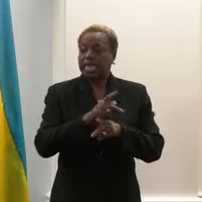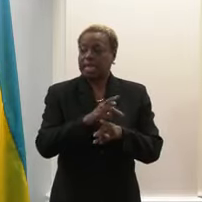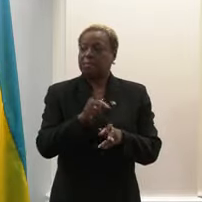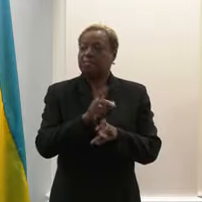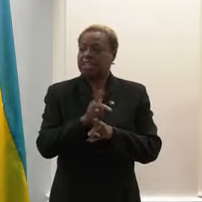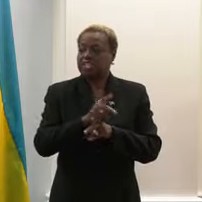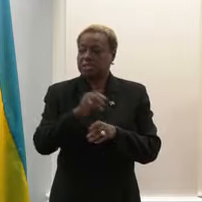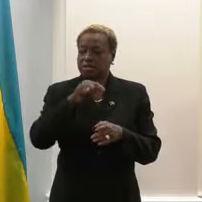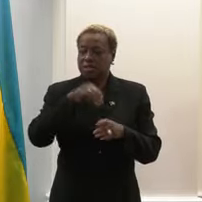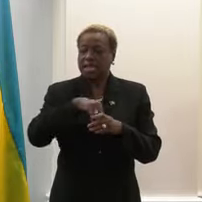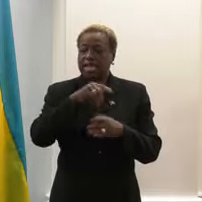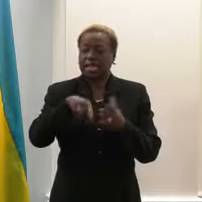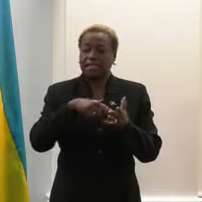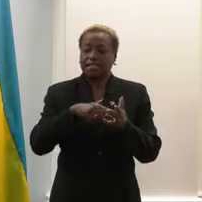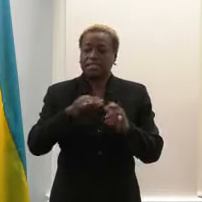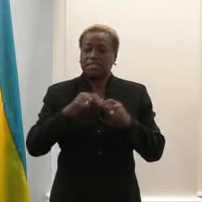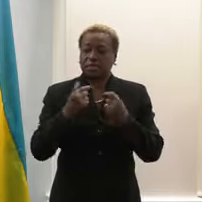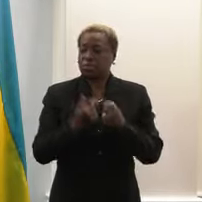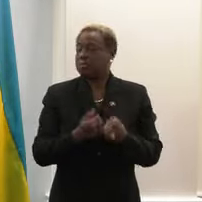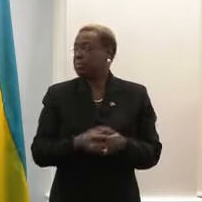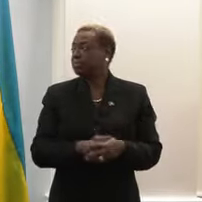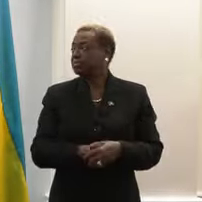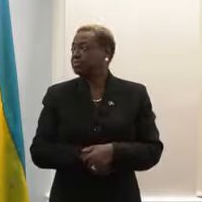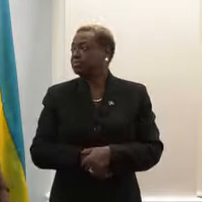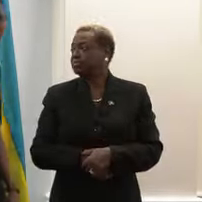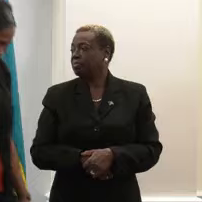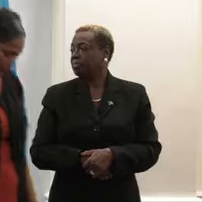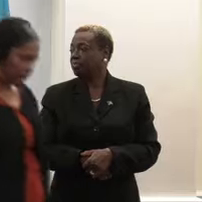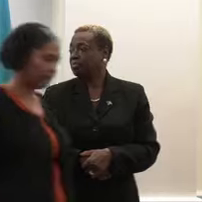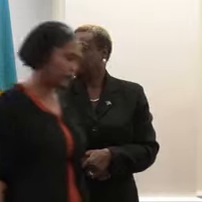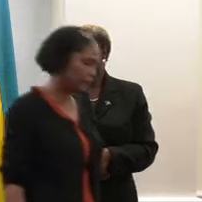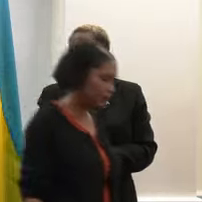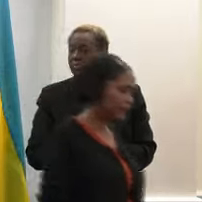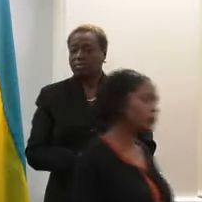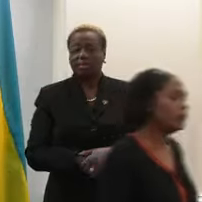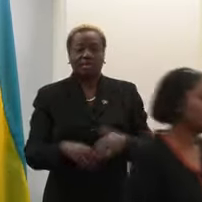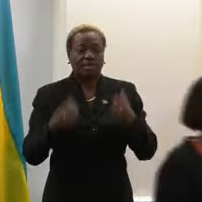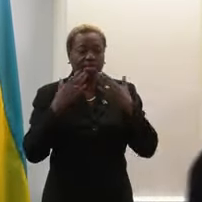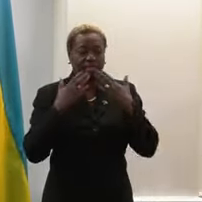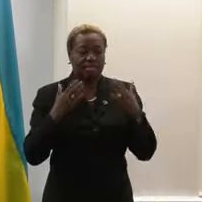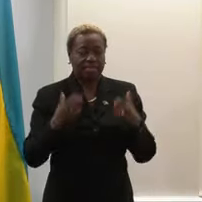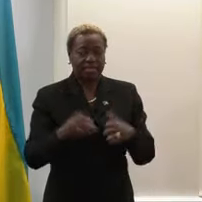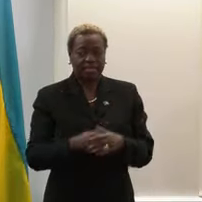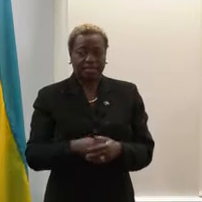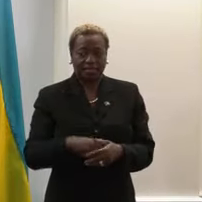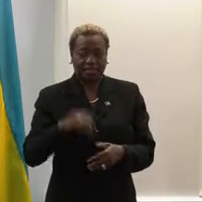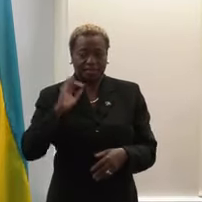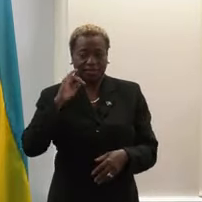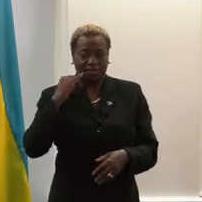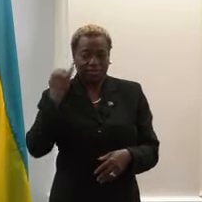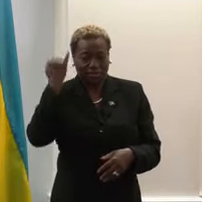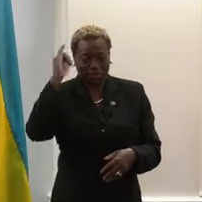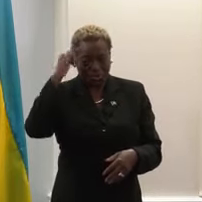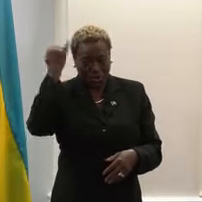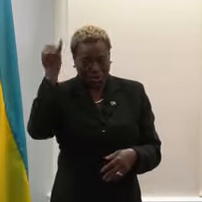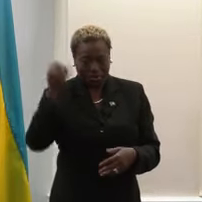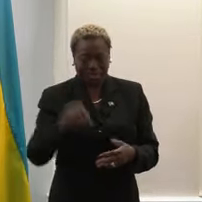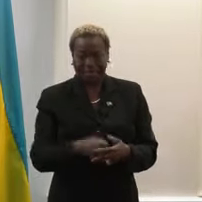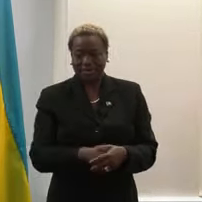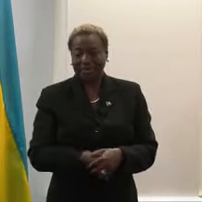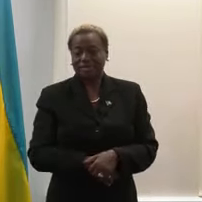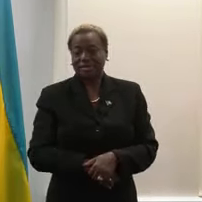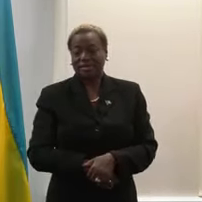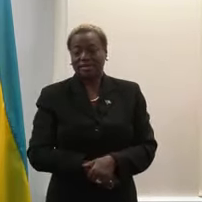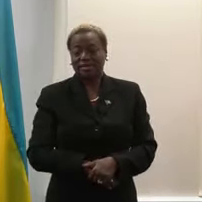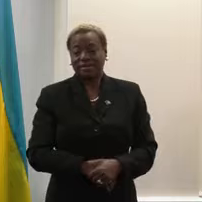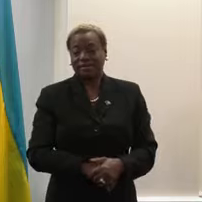yes. Okay. Jerome, thank you very much. I know you have a large following. Many people watch you, so I am depending on